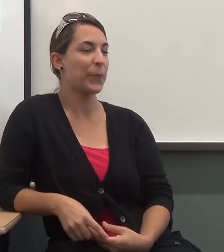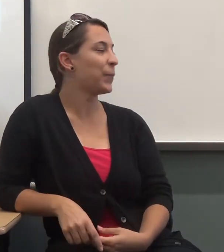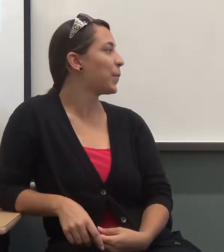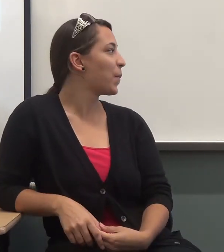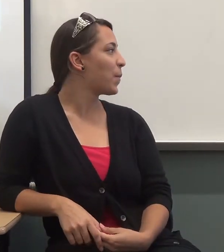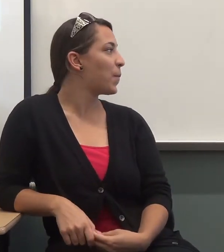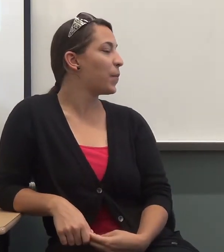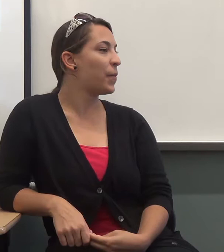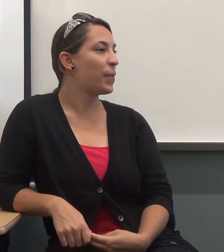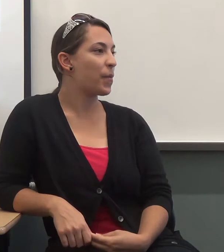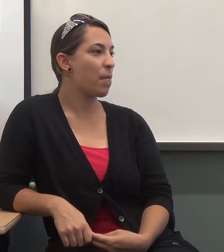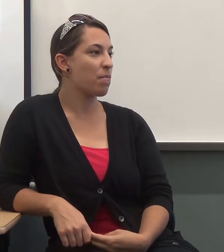And means in addition.